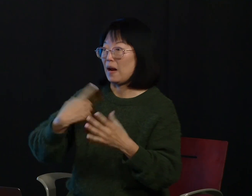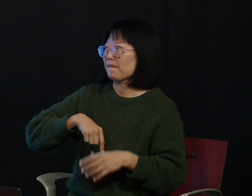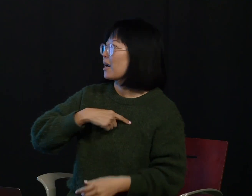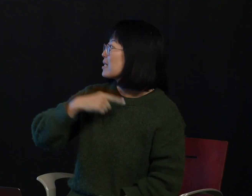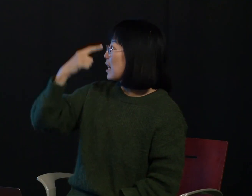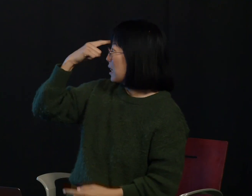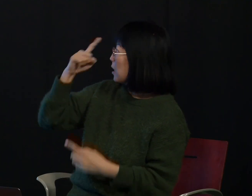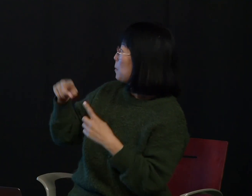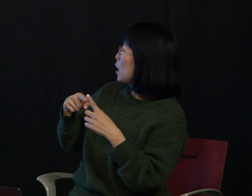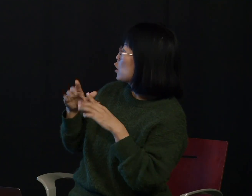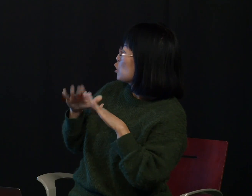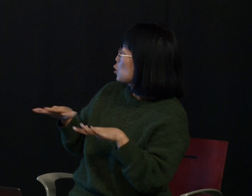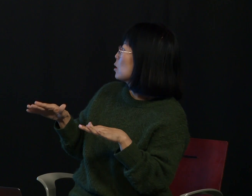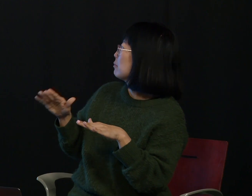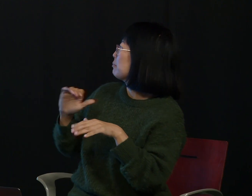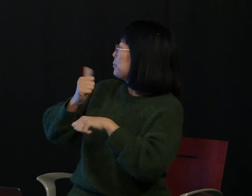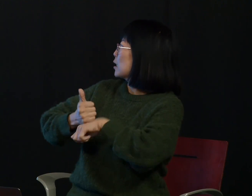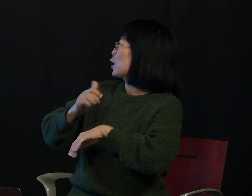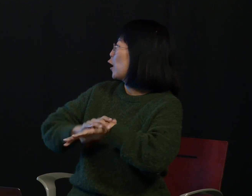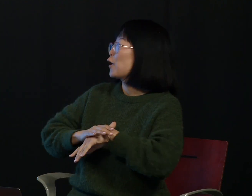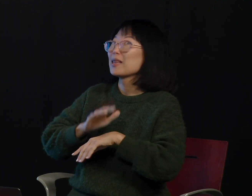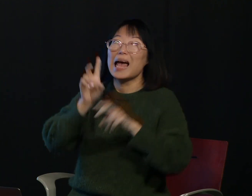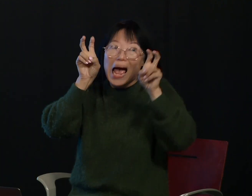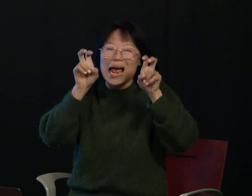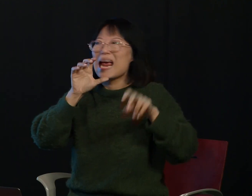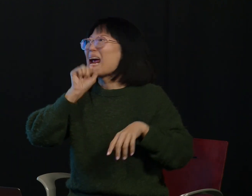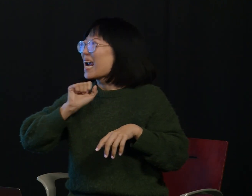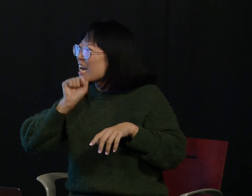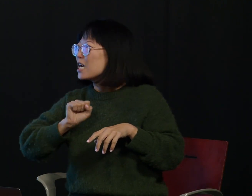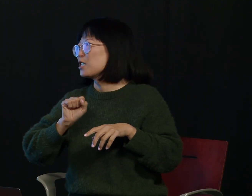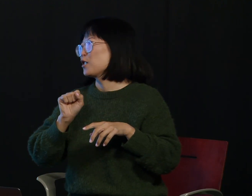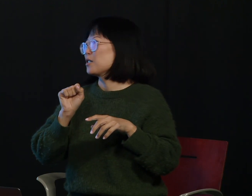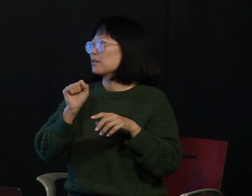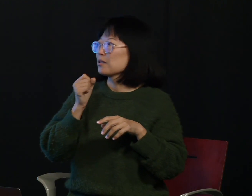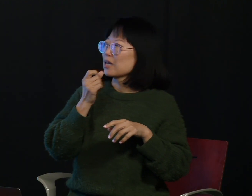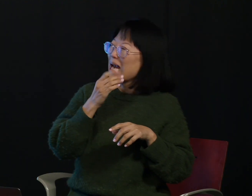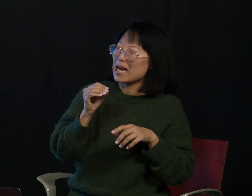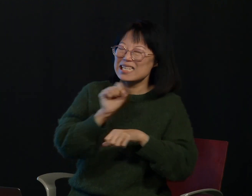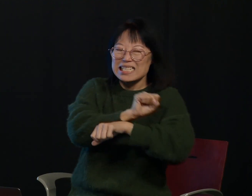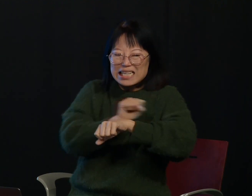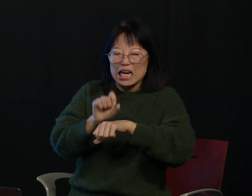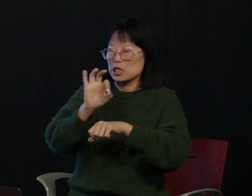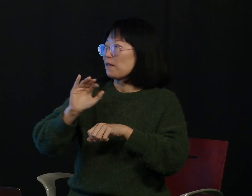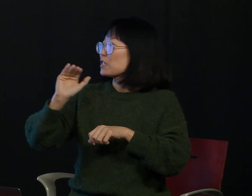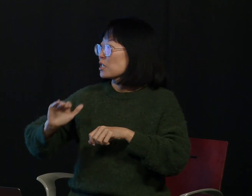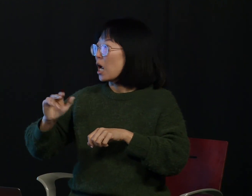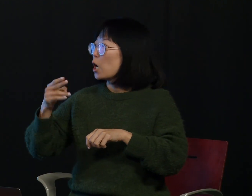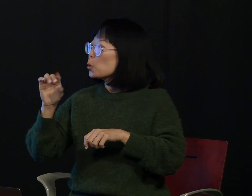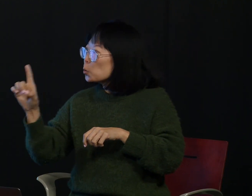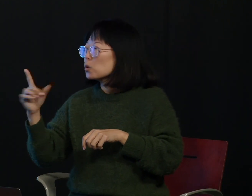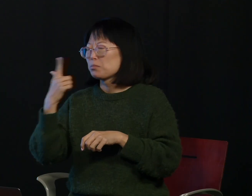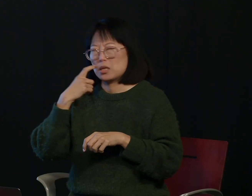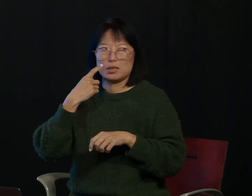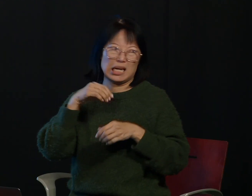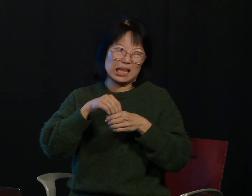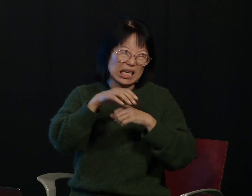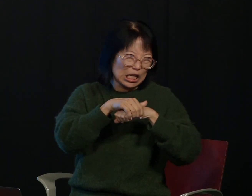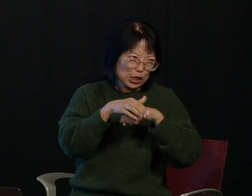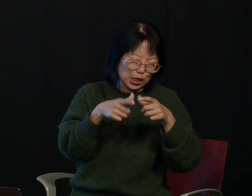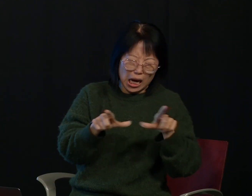Many of us think about children based on the age, and I put that in air quotes. In English